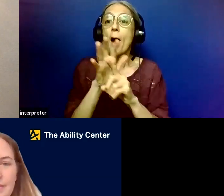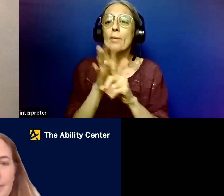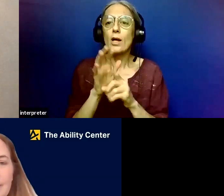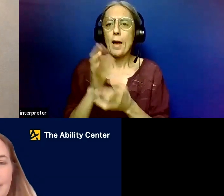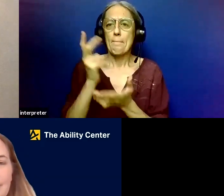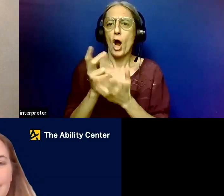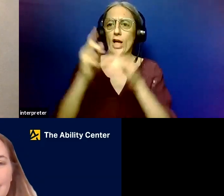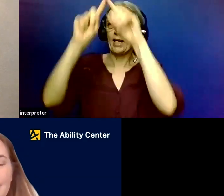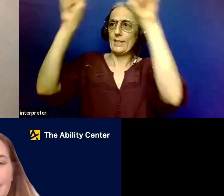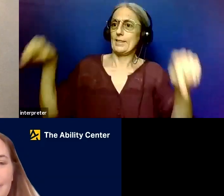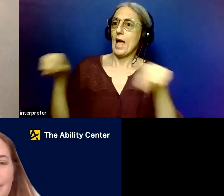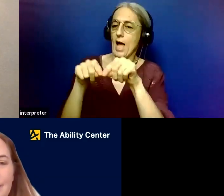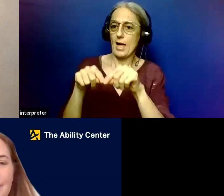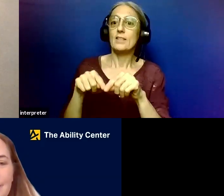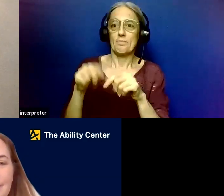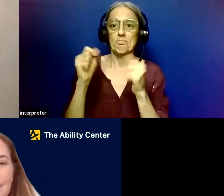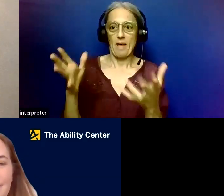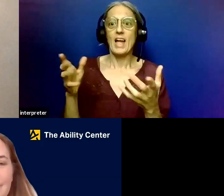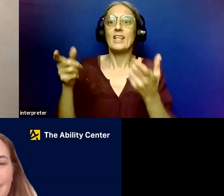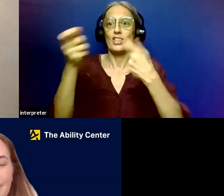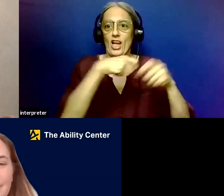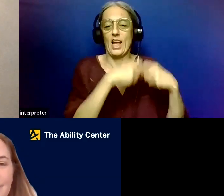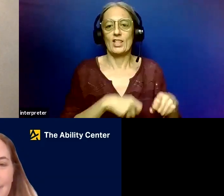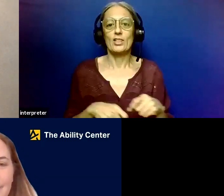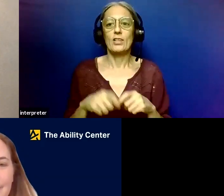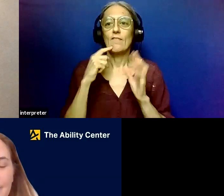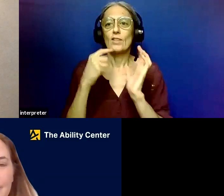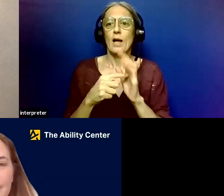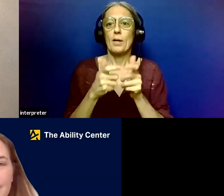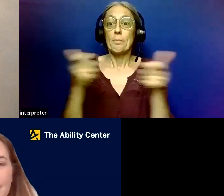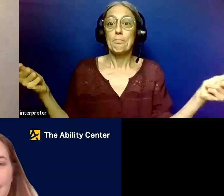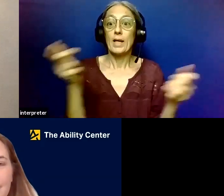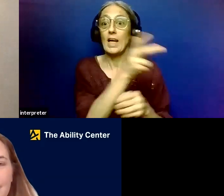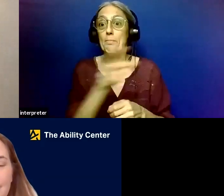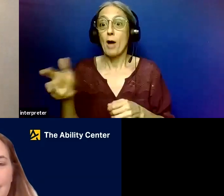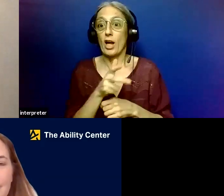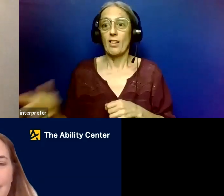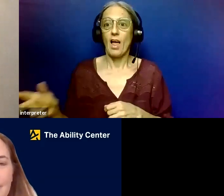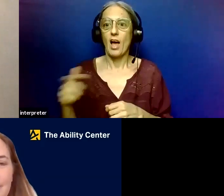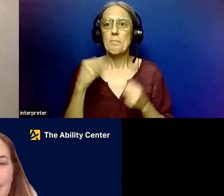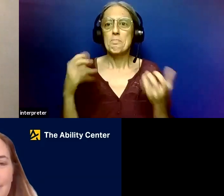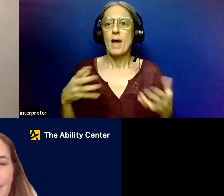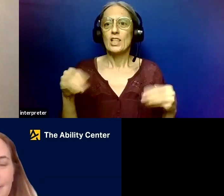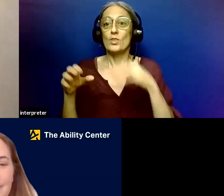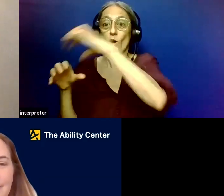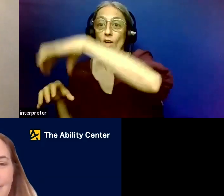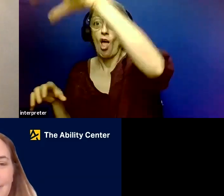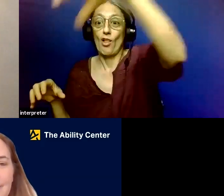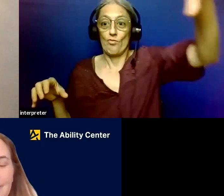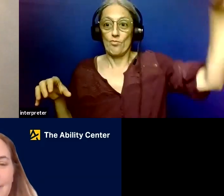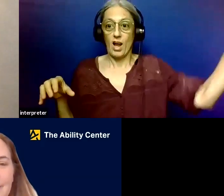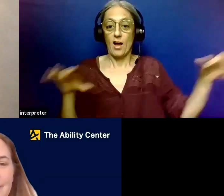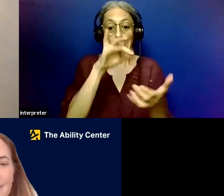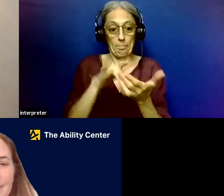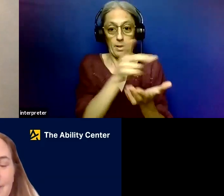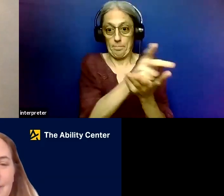think, particularly in parking lots, large parking lots for multiple shops, they think if you paint the